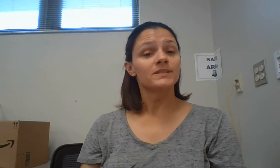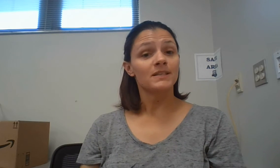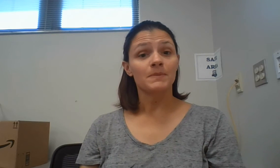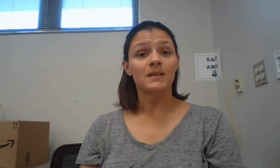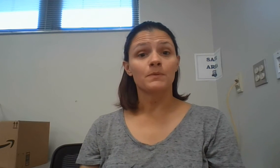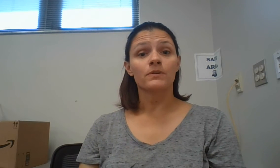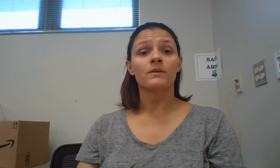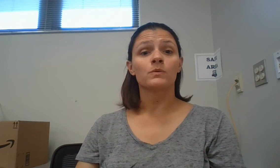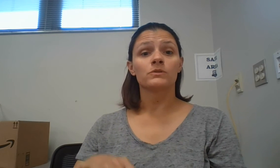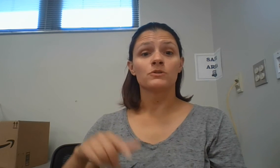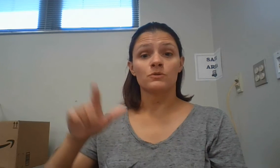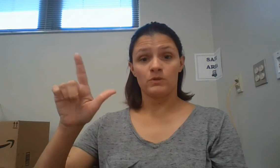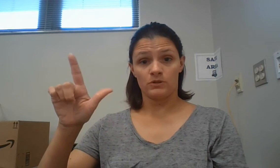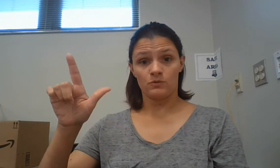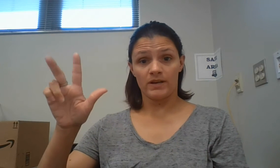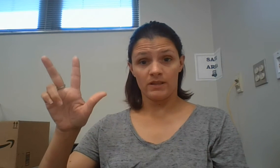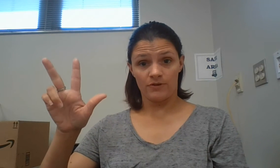see people that will do 23.